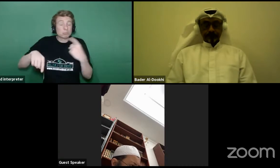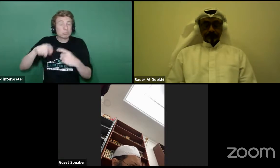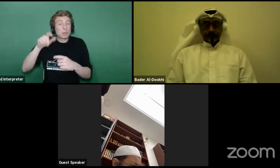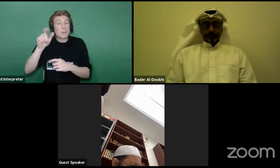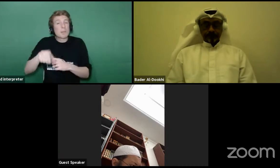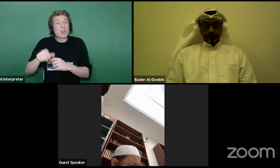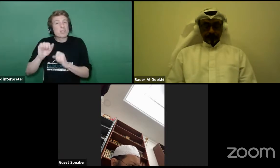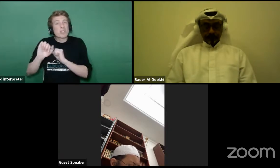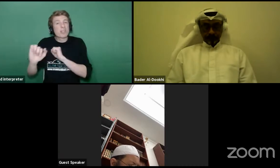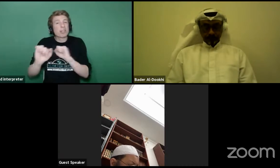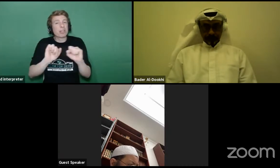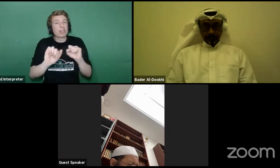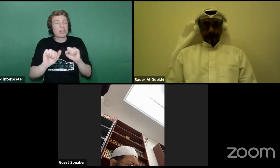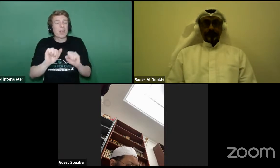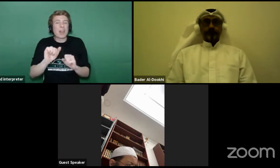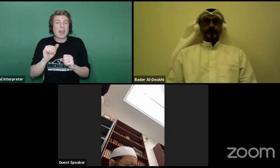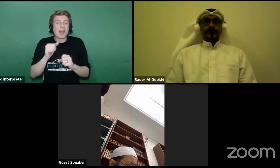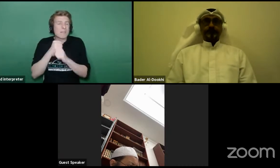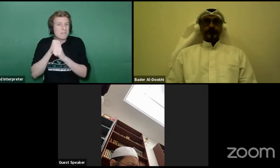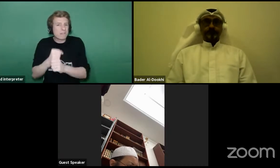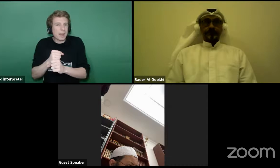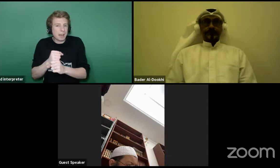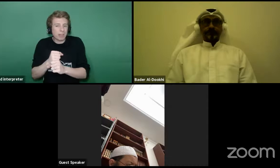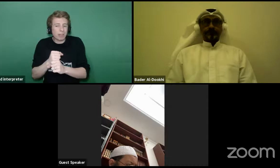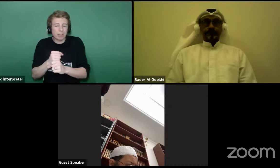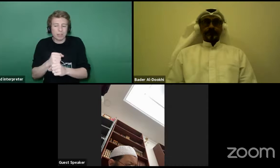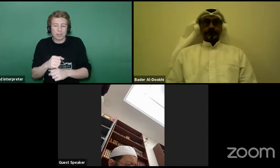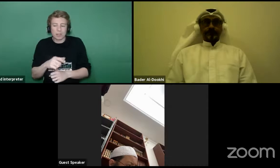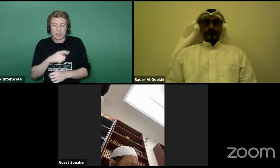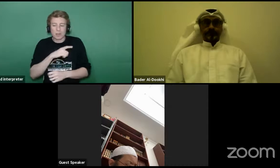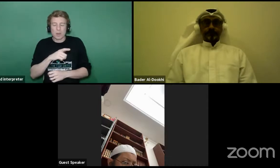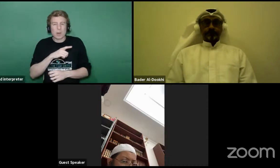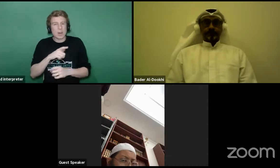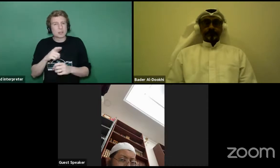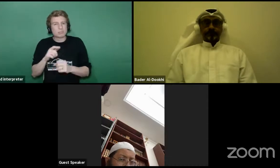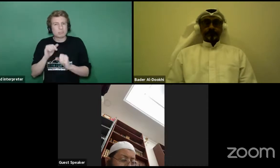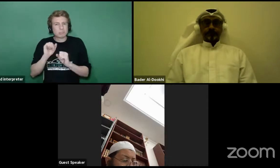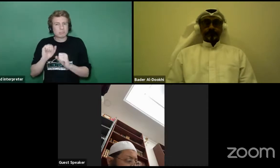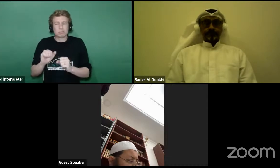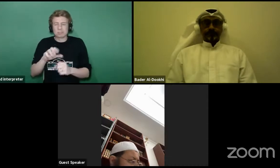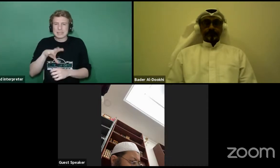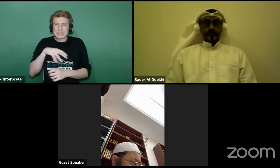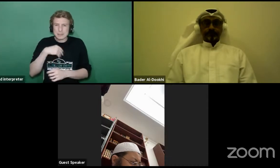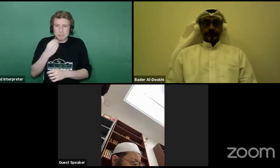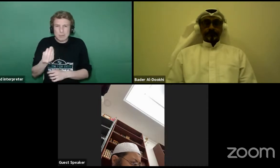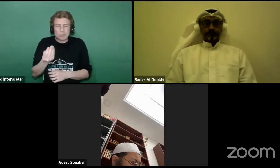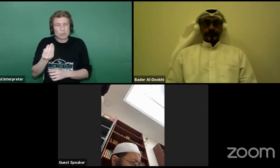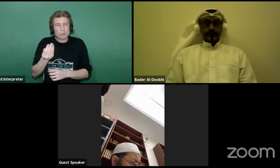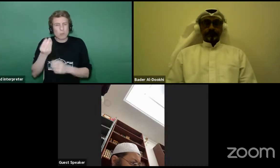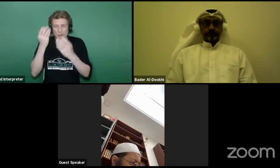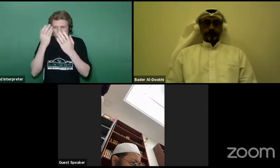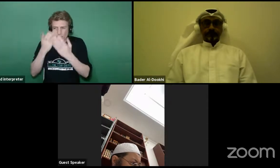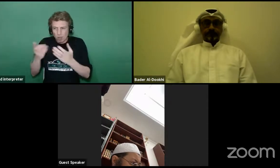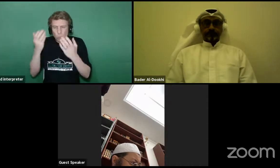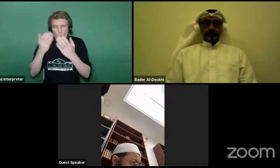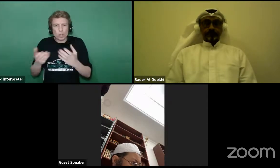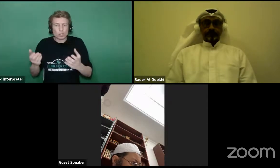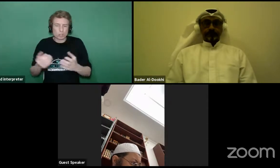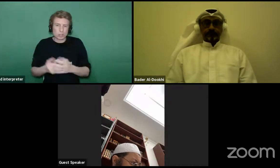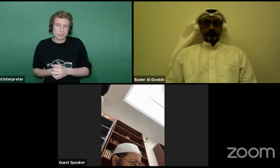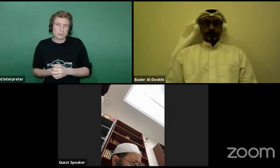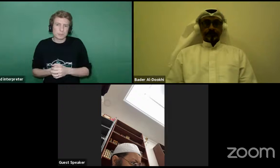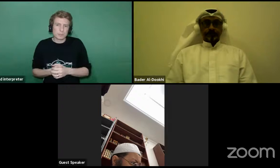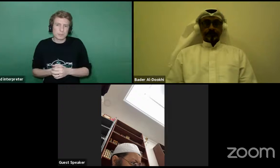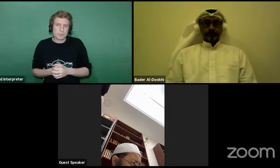it's a spiritual act of worship. And we know, and it's the belief of